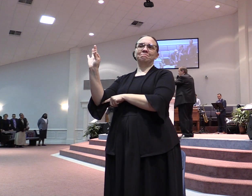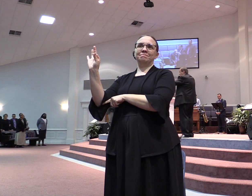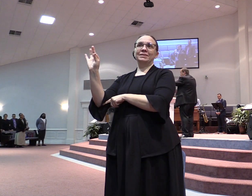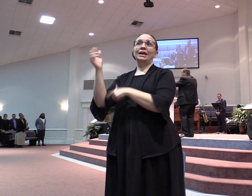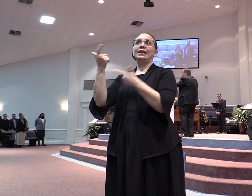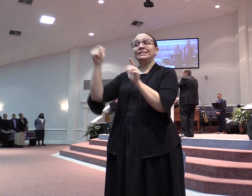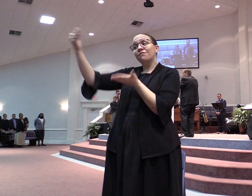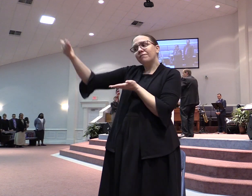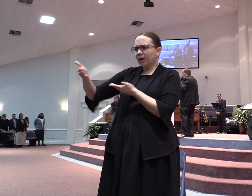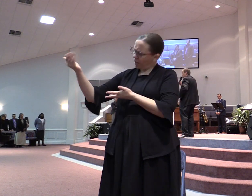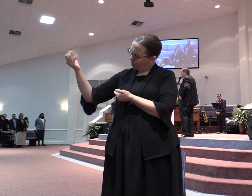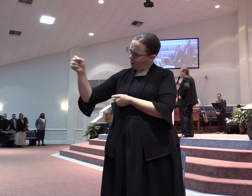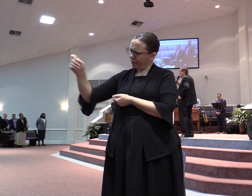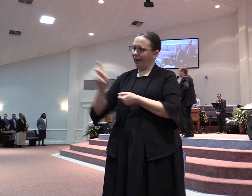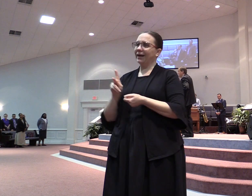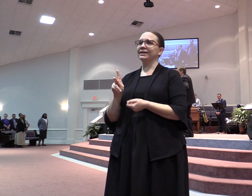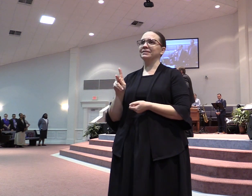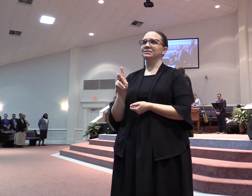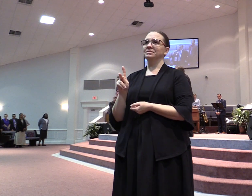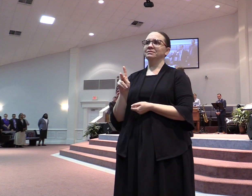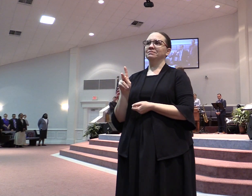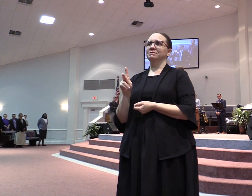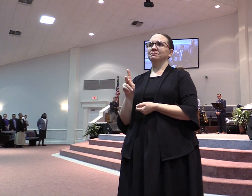And let's invite them to come back.